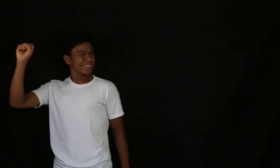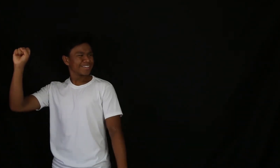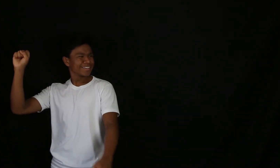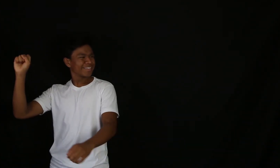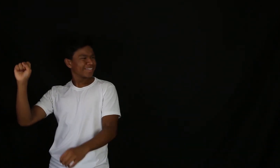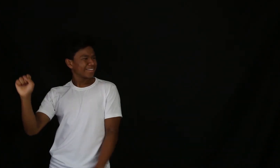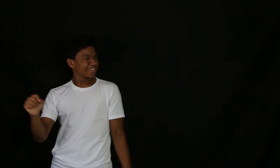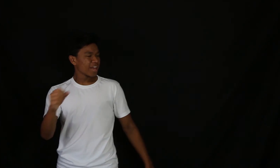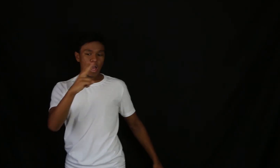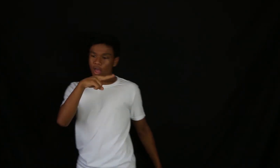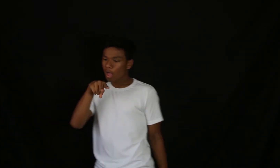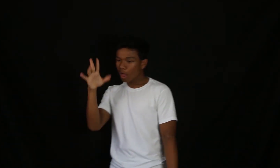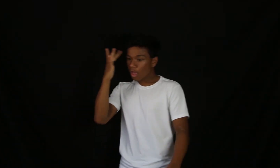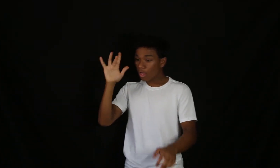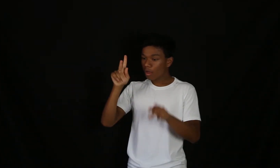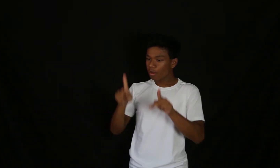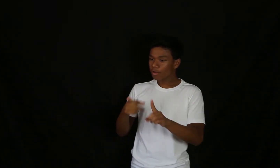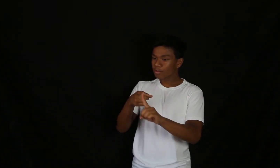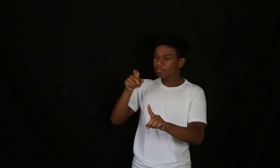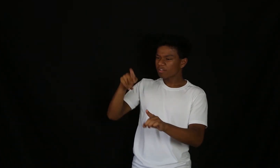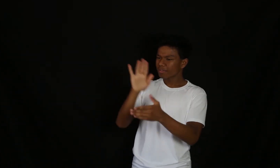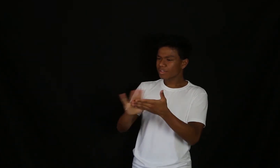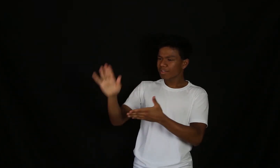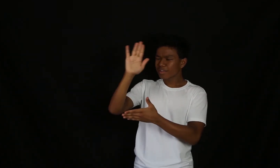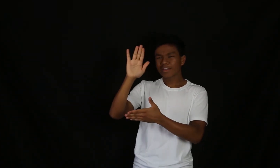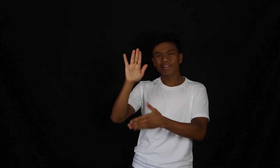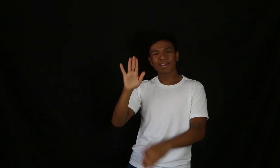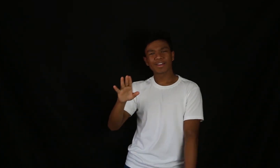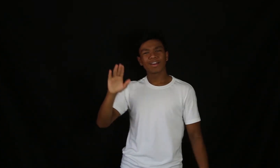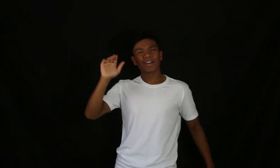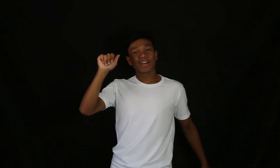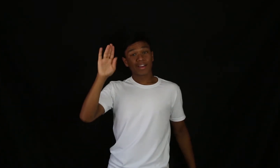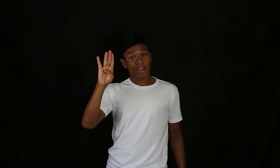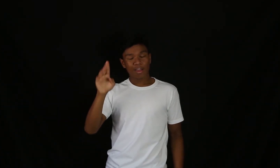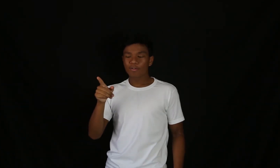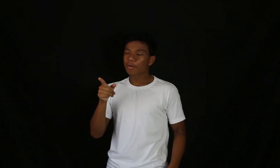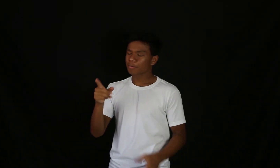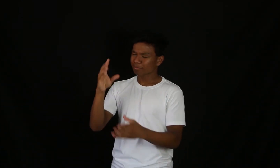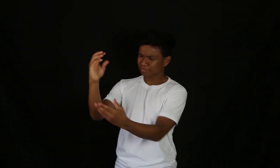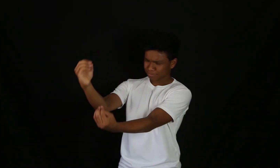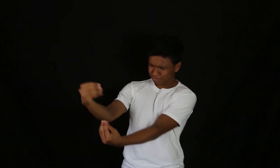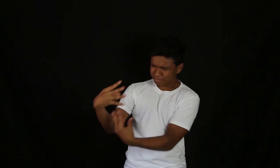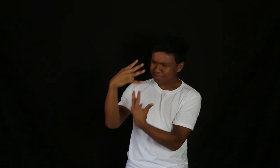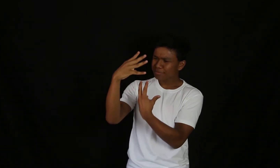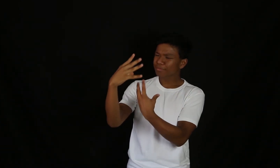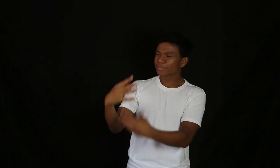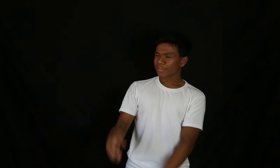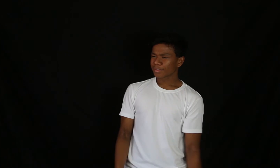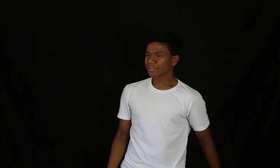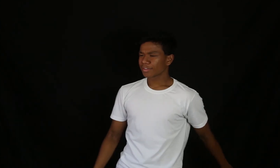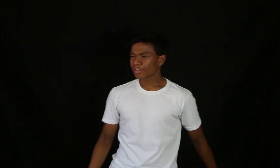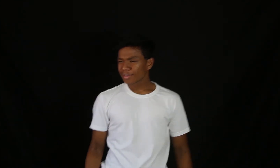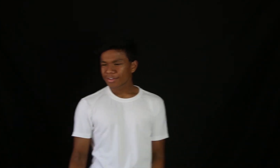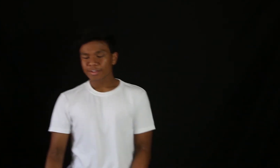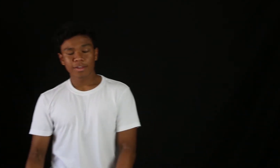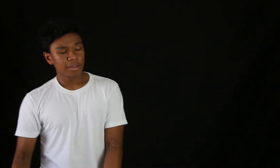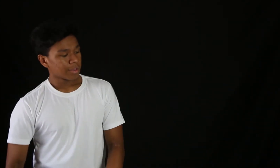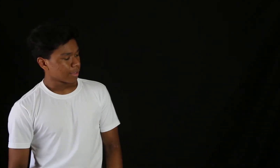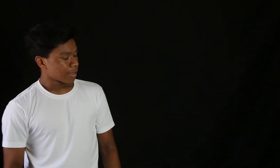the revolution. Well, if it ain't the prodigy of Princeton College. Aaron Burr. Give us a verse, drop some knowledge.